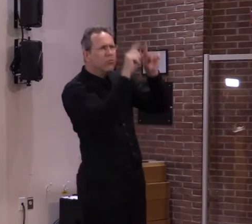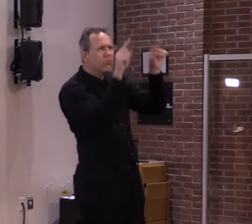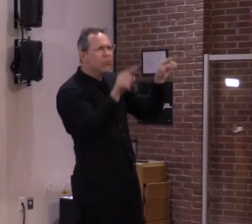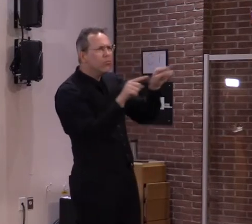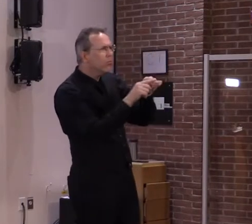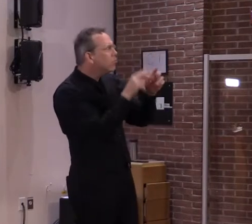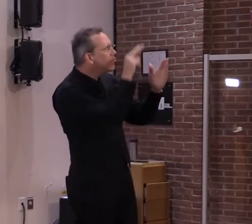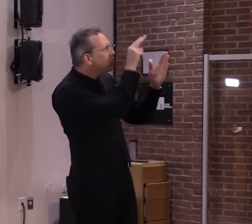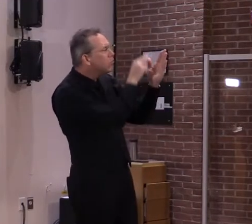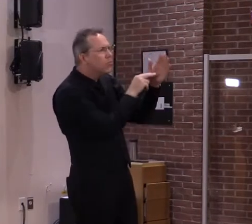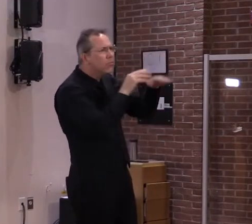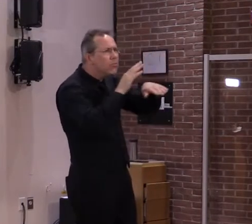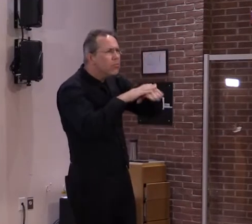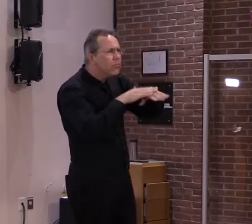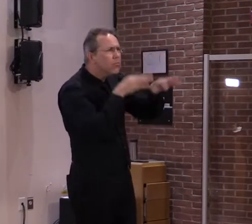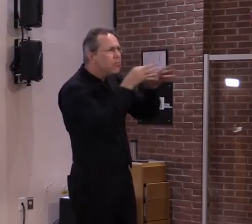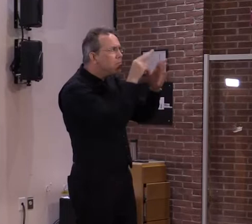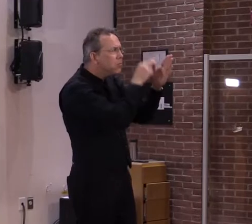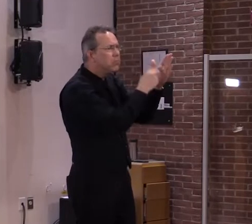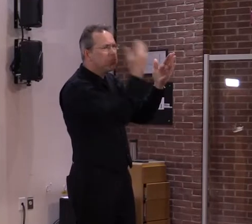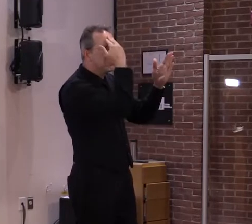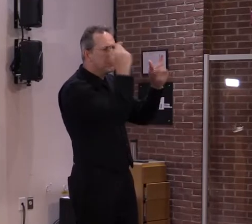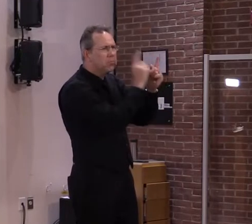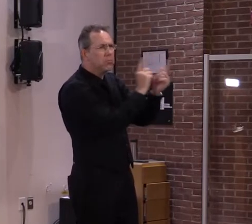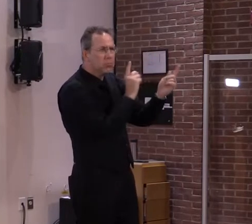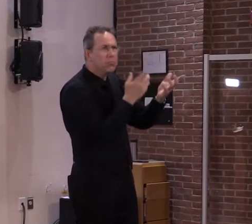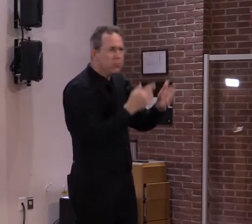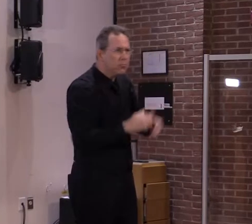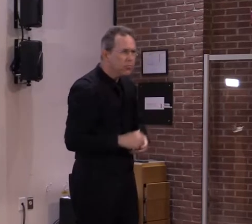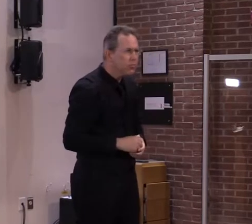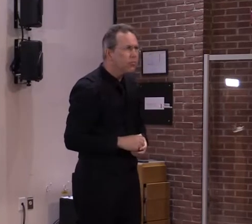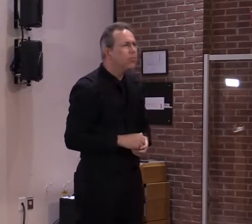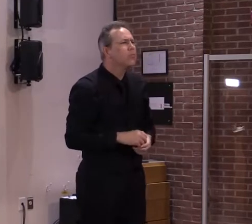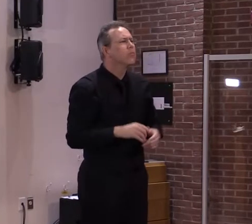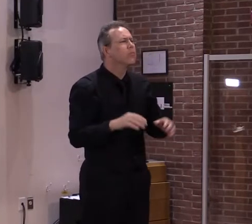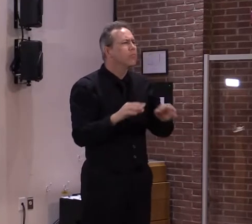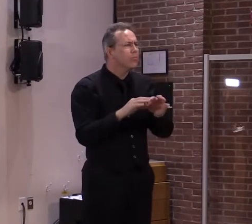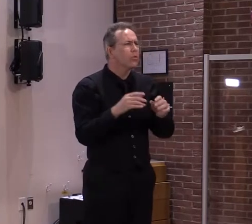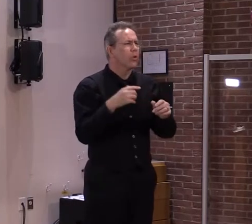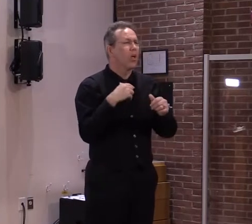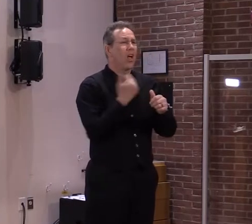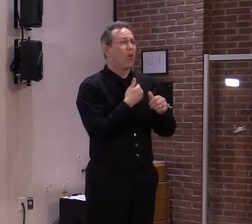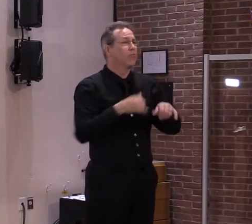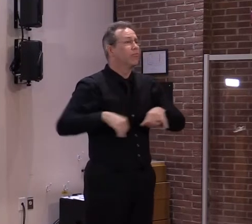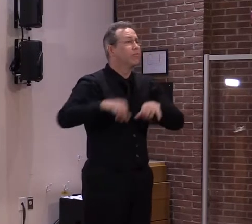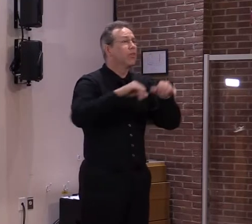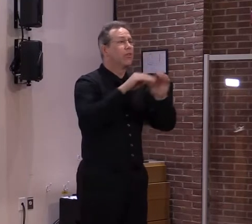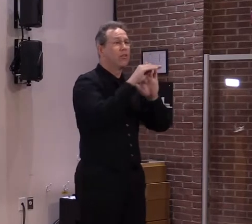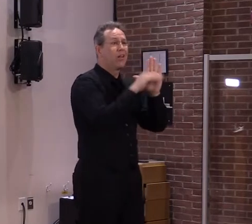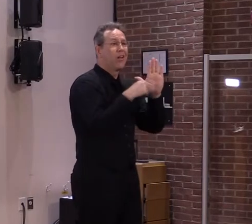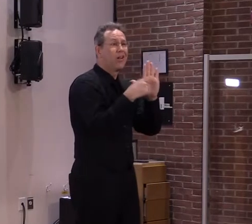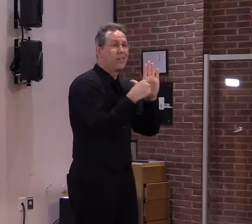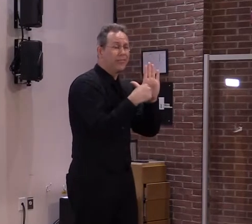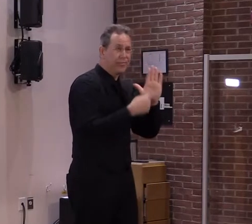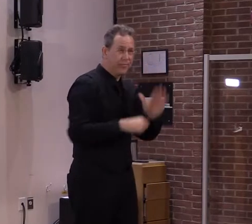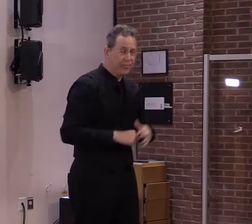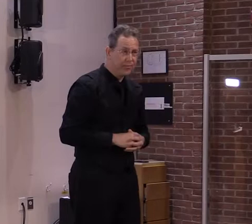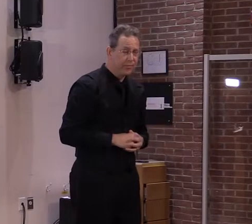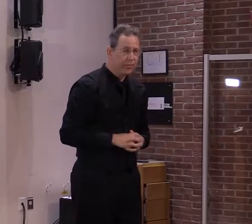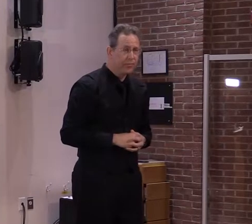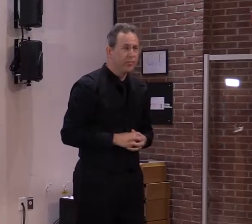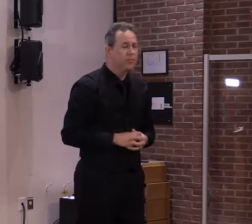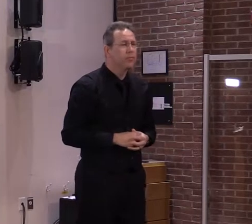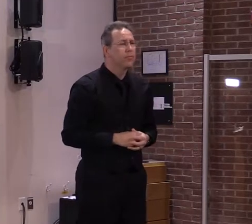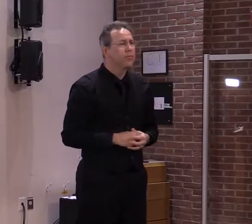are moved to universal guidance, capacity restrictions and other sector-specific restrictions will be